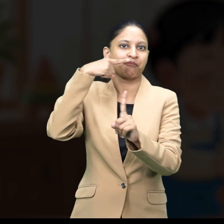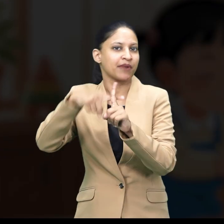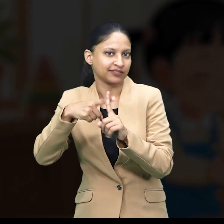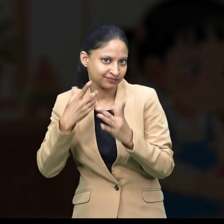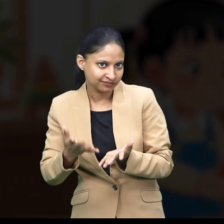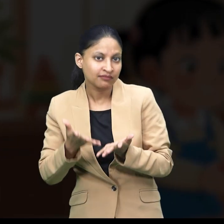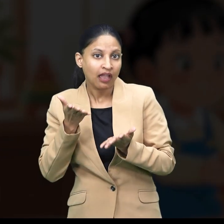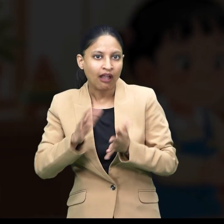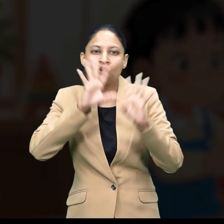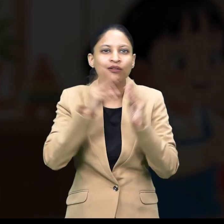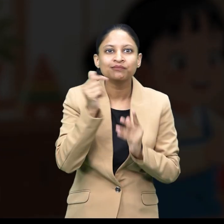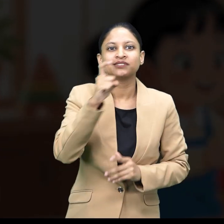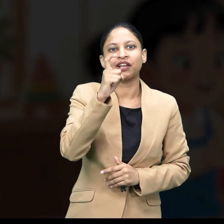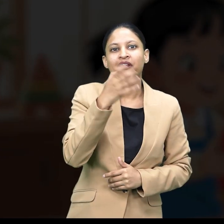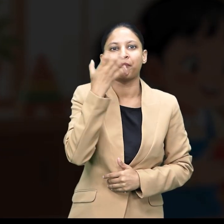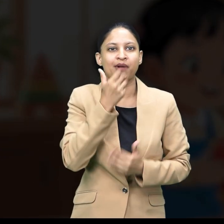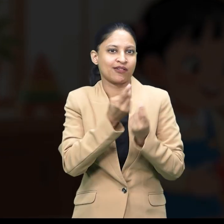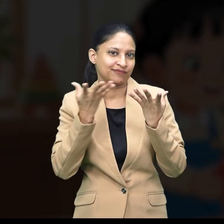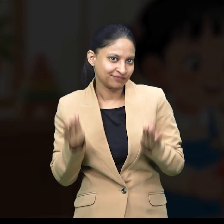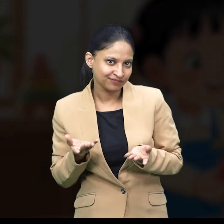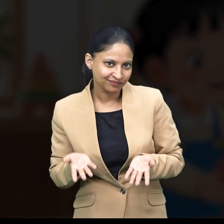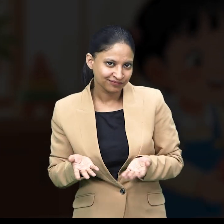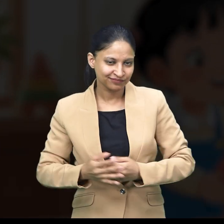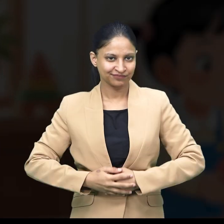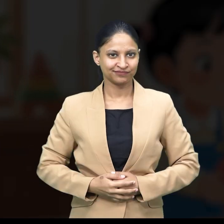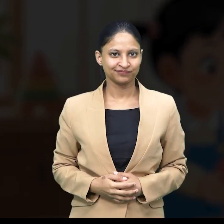Yes, 7 apples. That is addition.